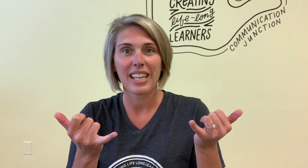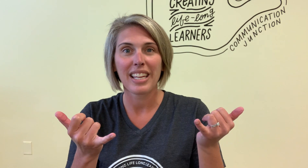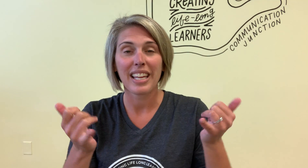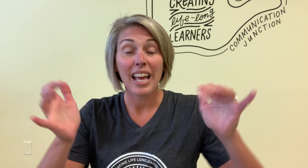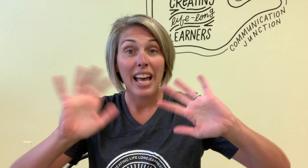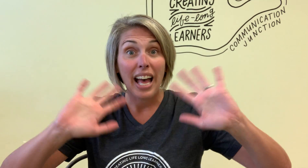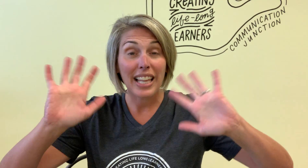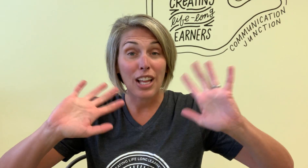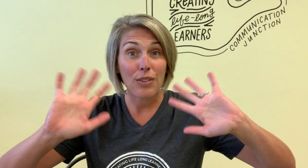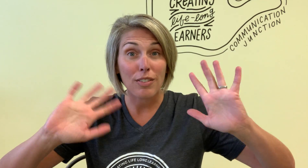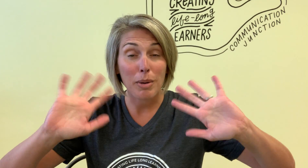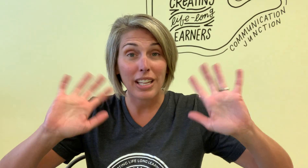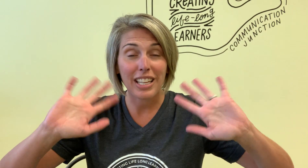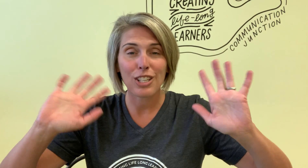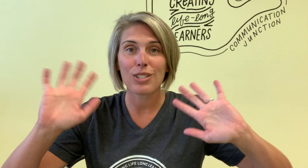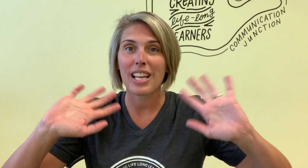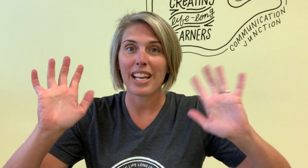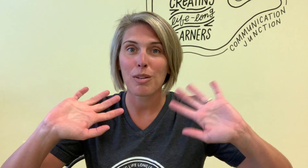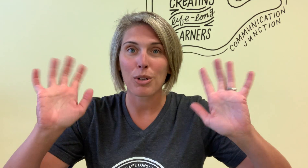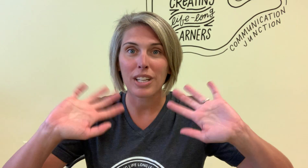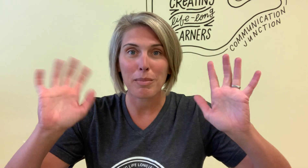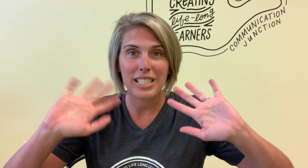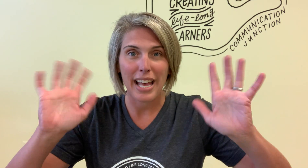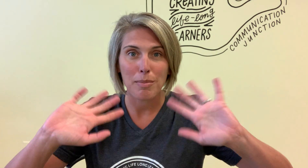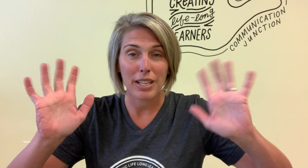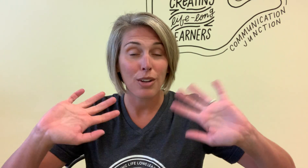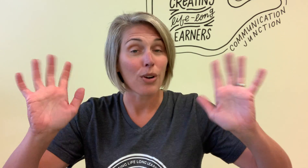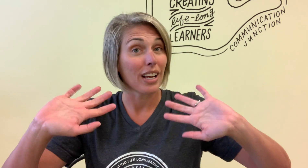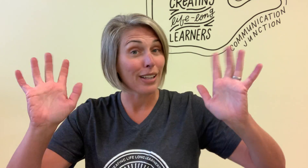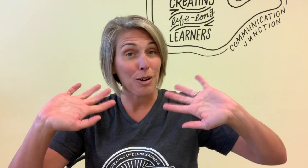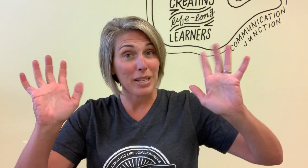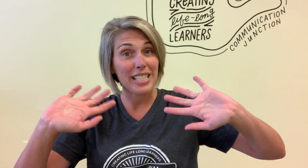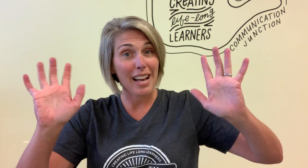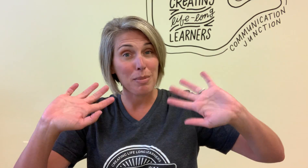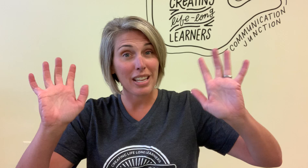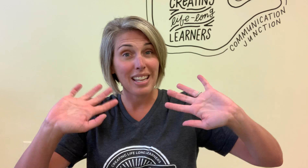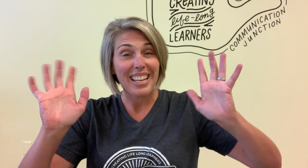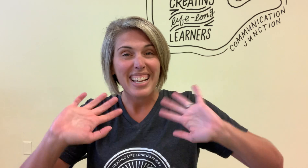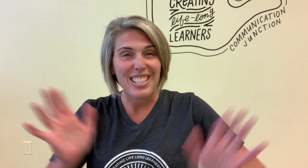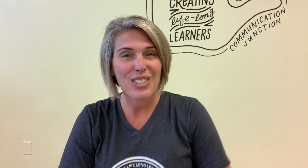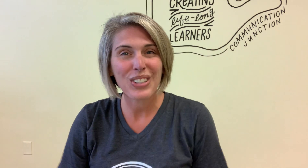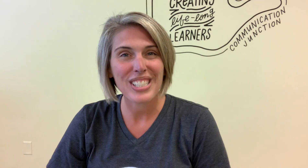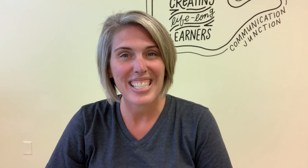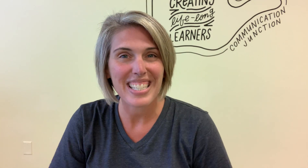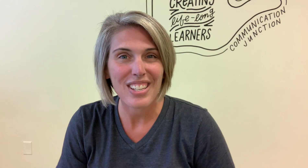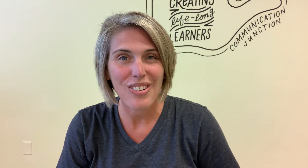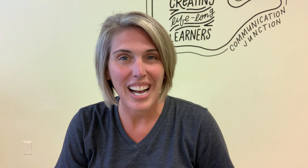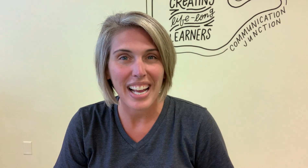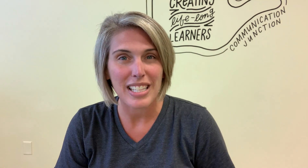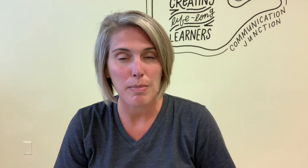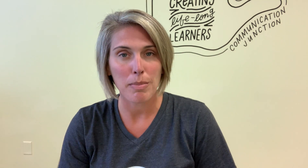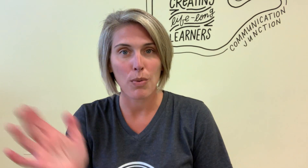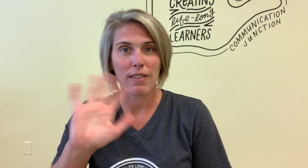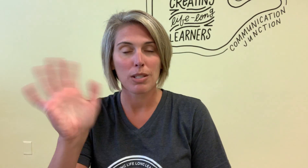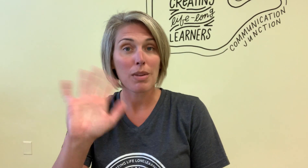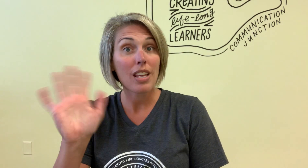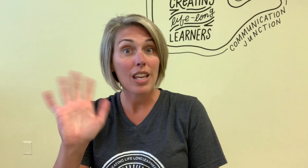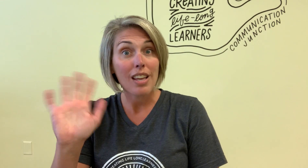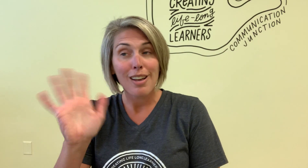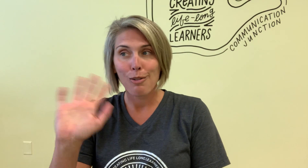today. Hello, everybody. Can you say good morning, Miss Abby, or hello, Miss Abby? It's so good to see you guys. Maybe wave to me, wave